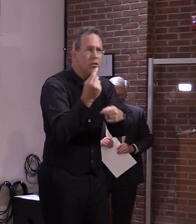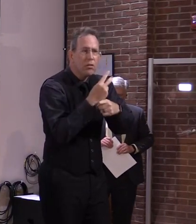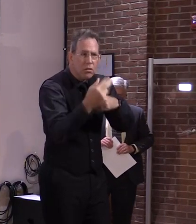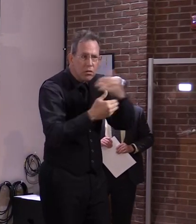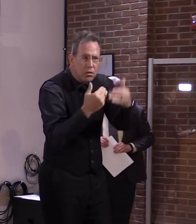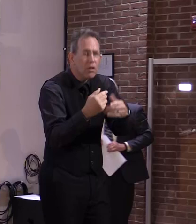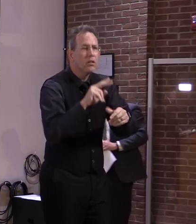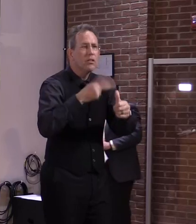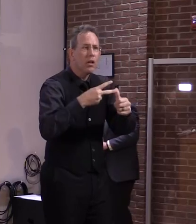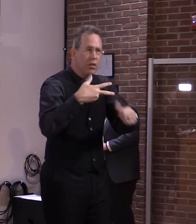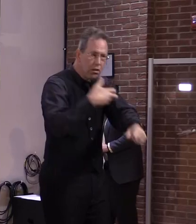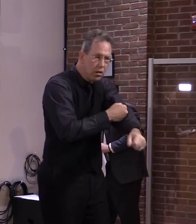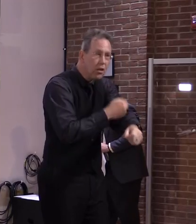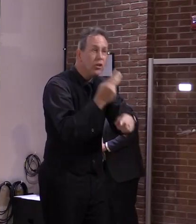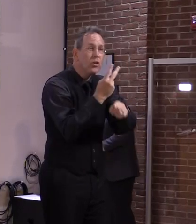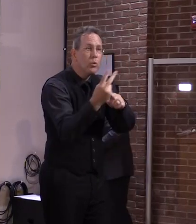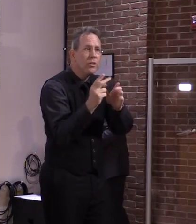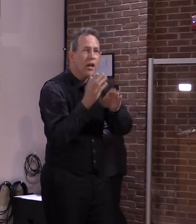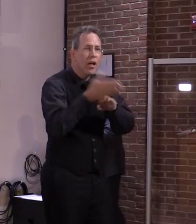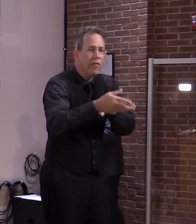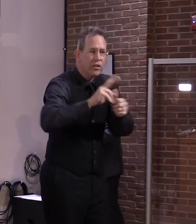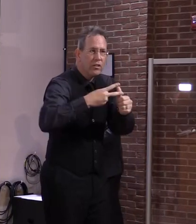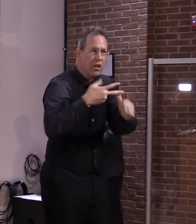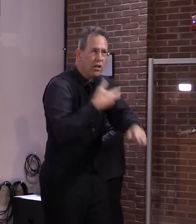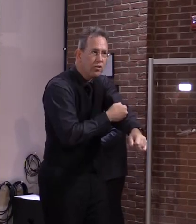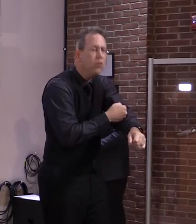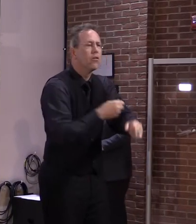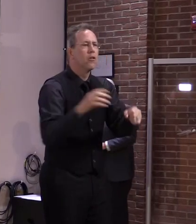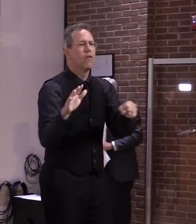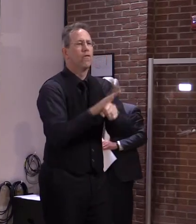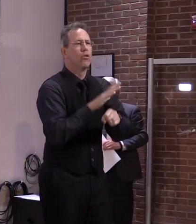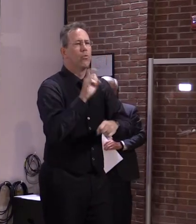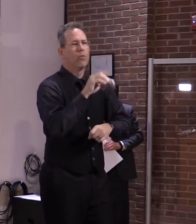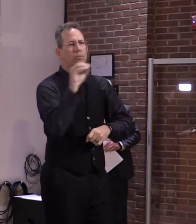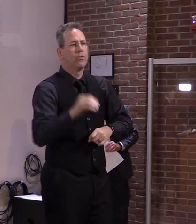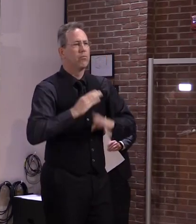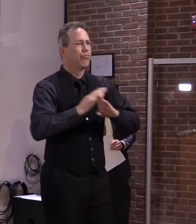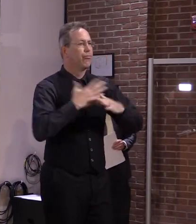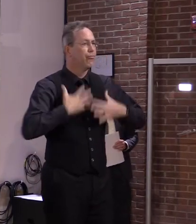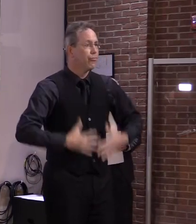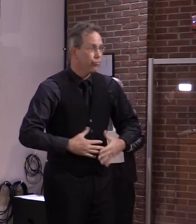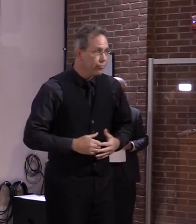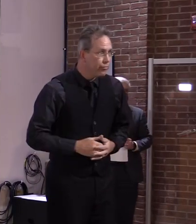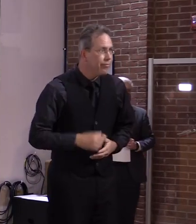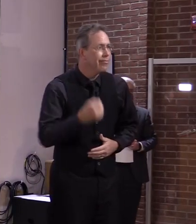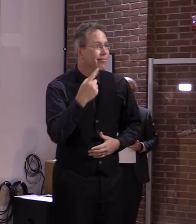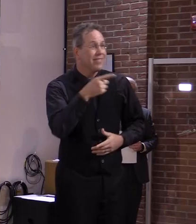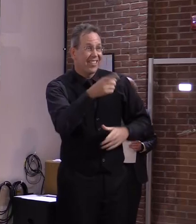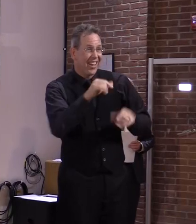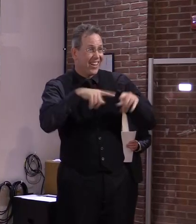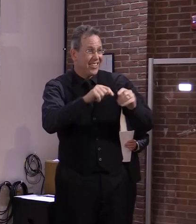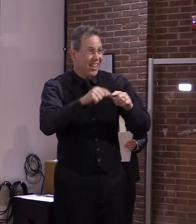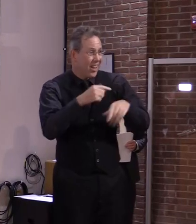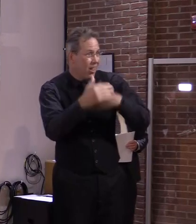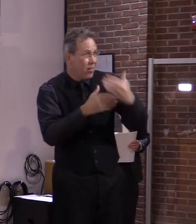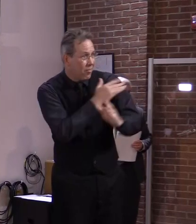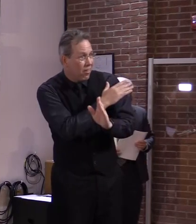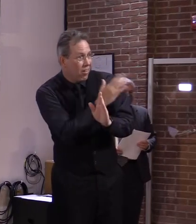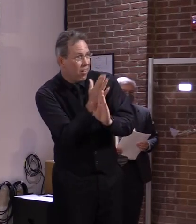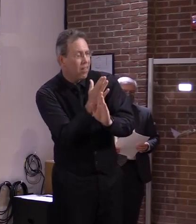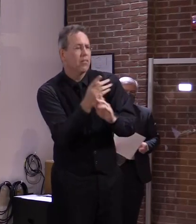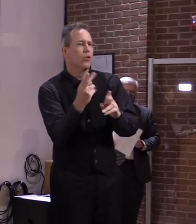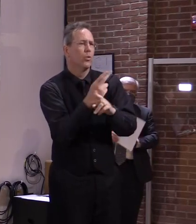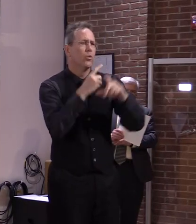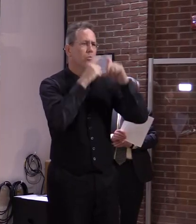mask mandate. And we still need more people to get their shot. But this is a monumental